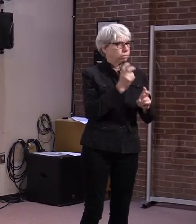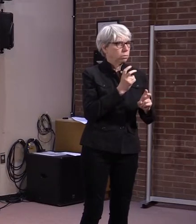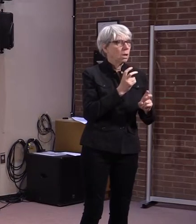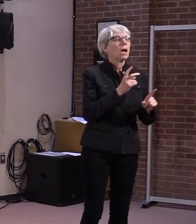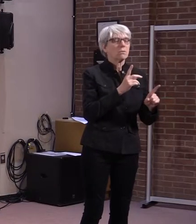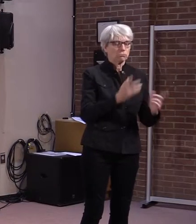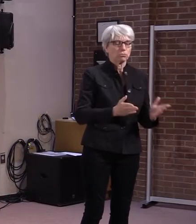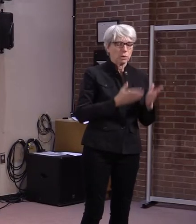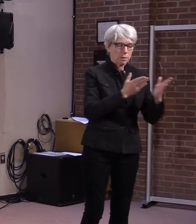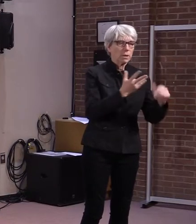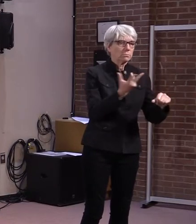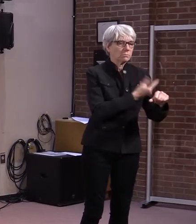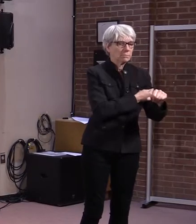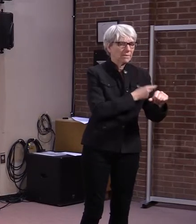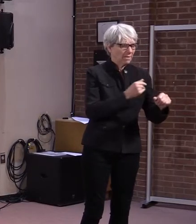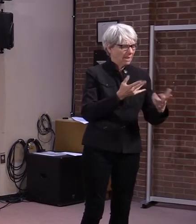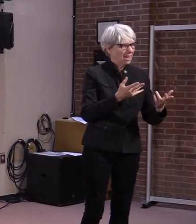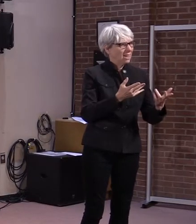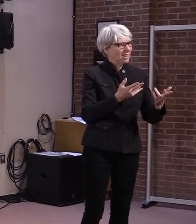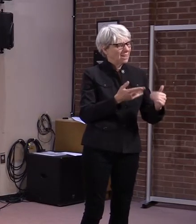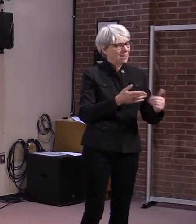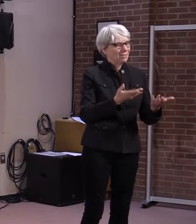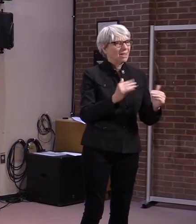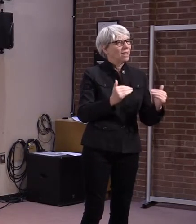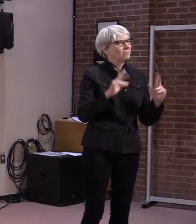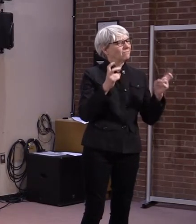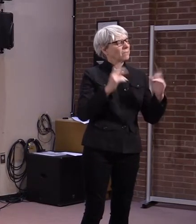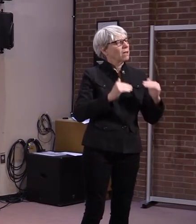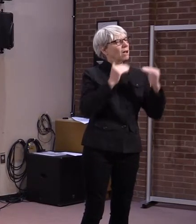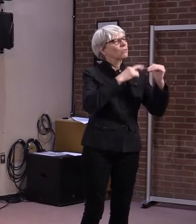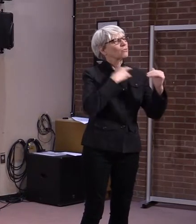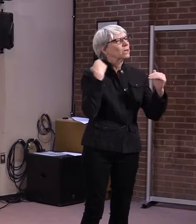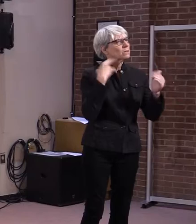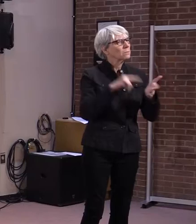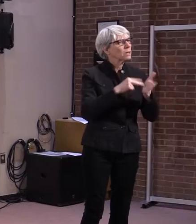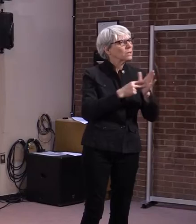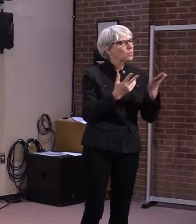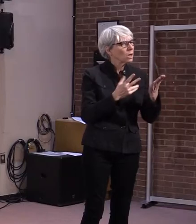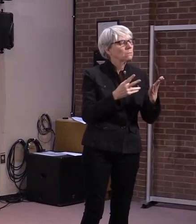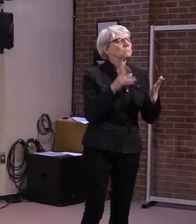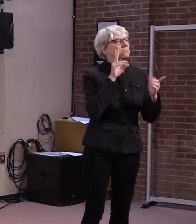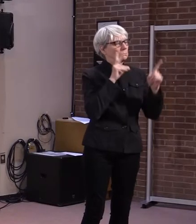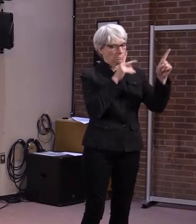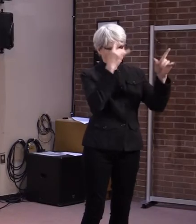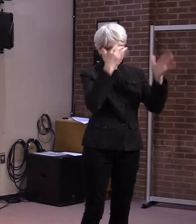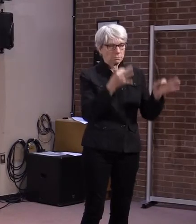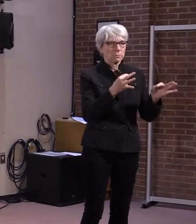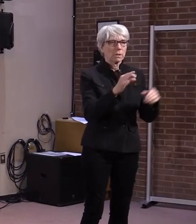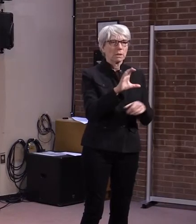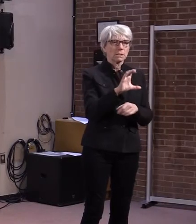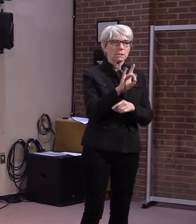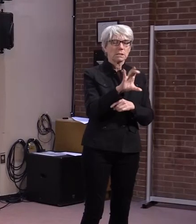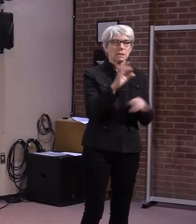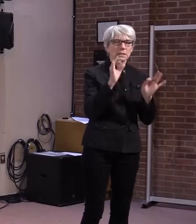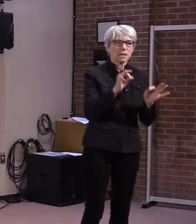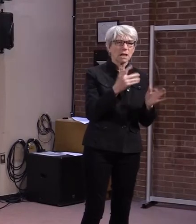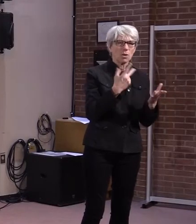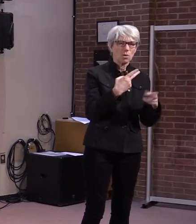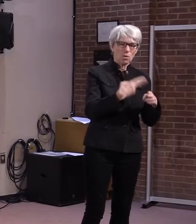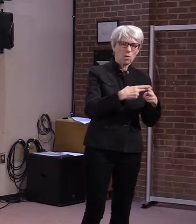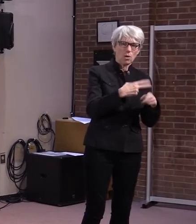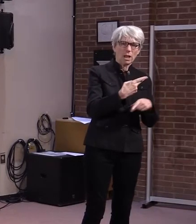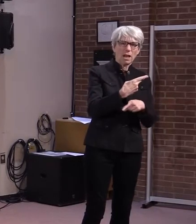did not define high risk. High risk will be defined by the CDC this week when they review the